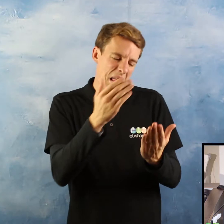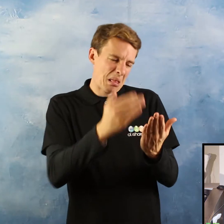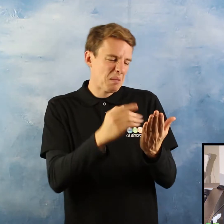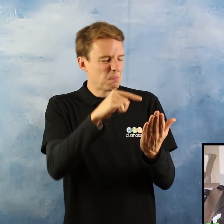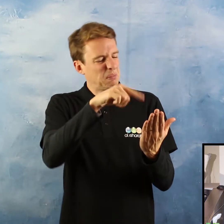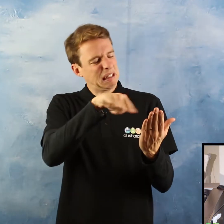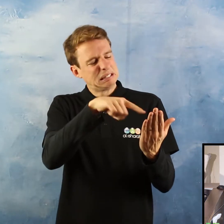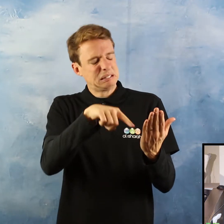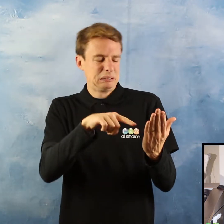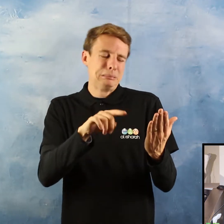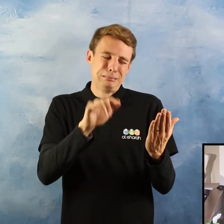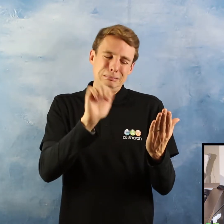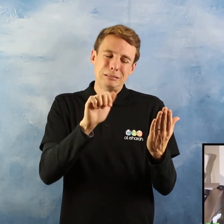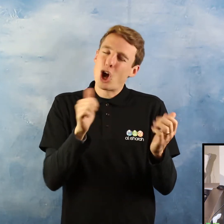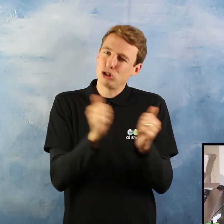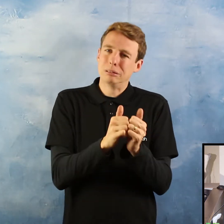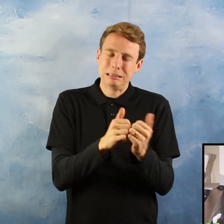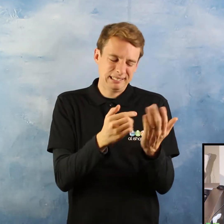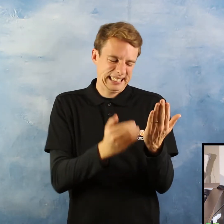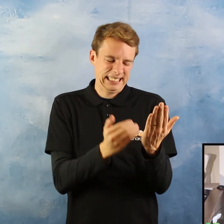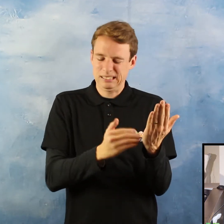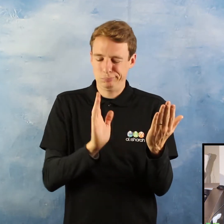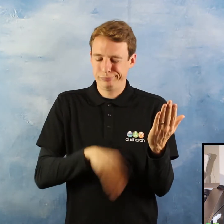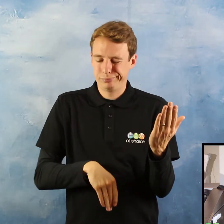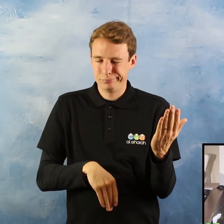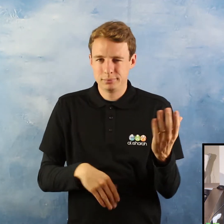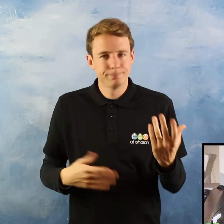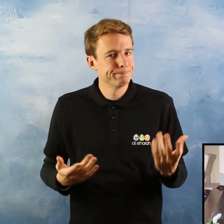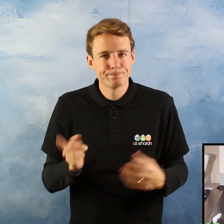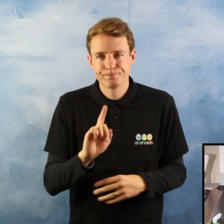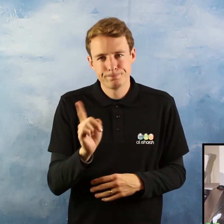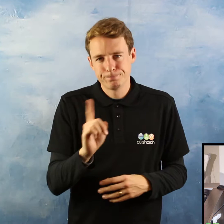serious about something else. Most